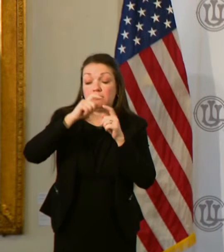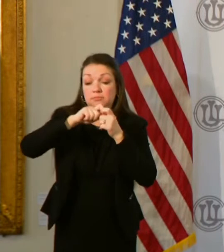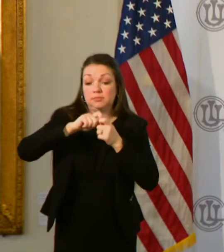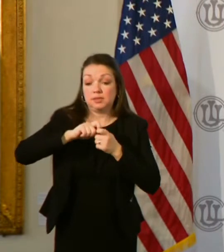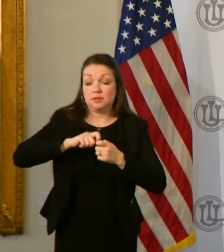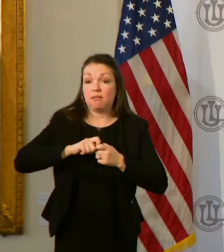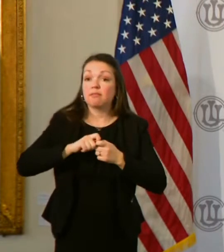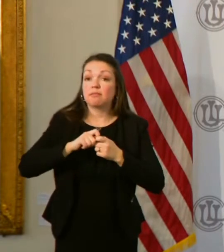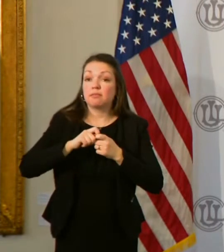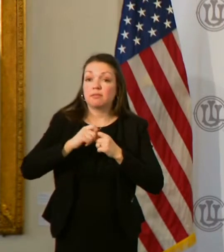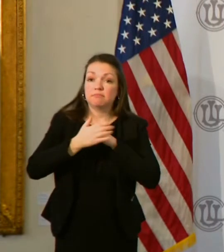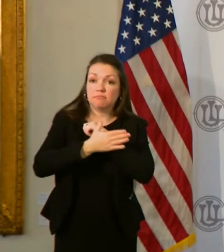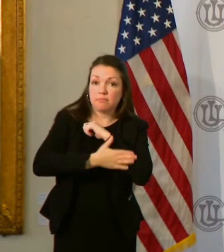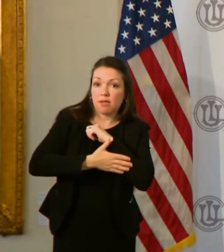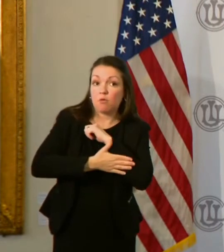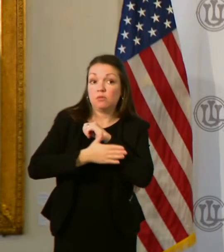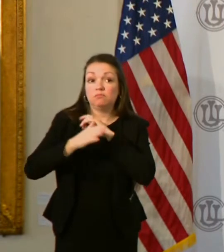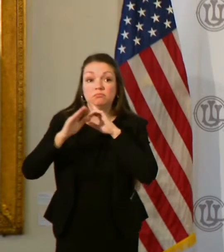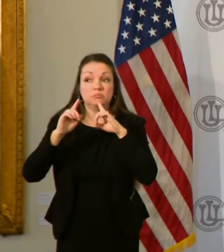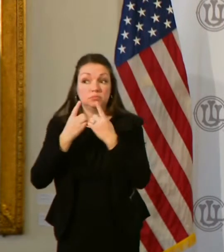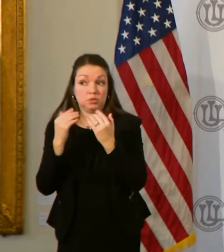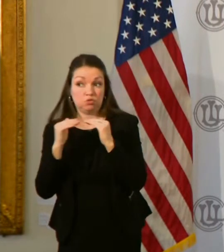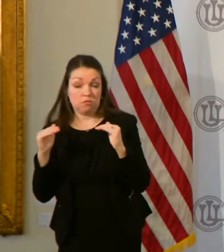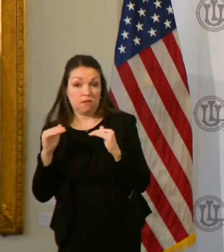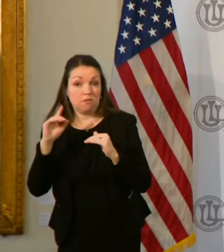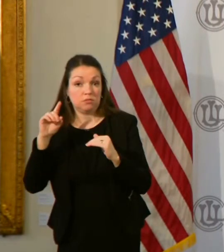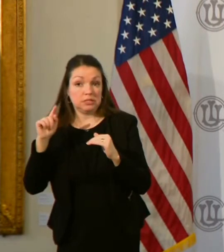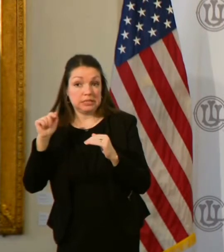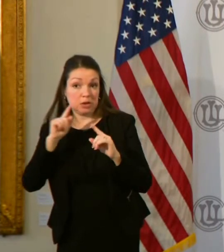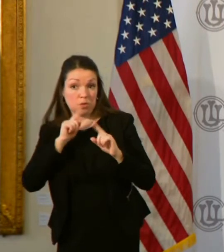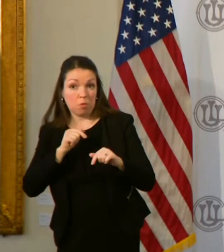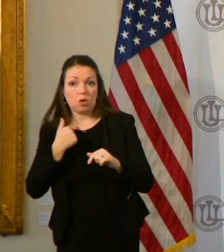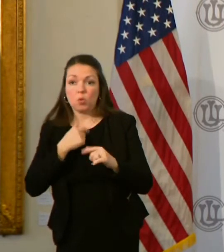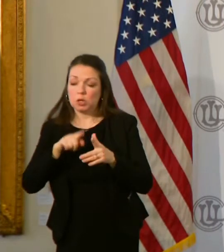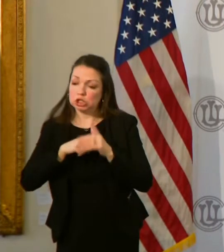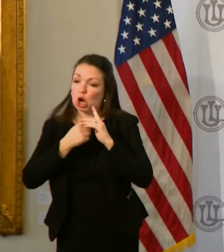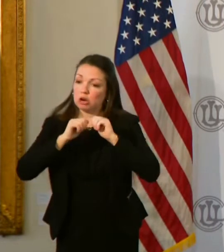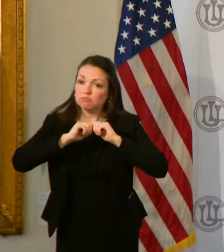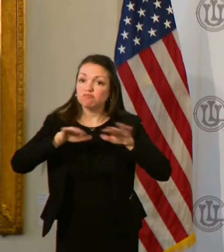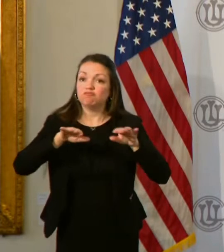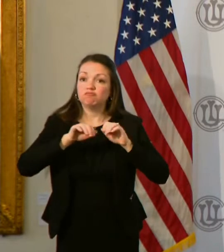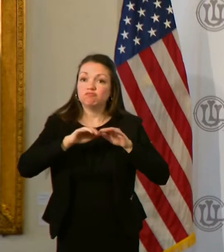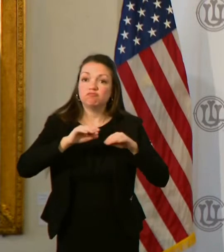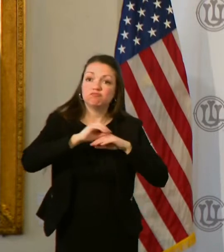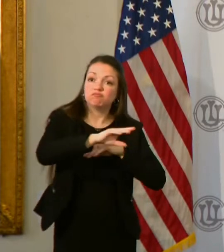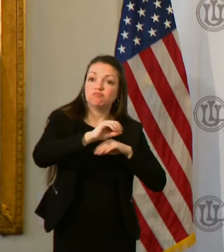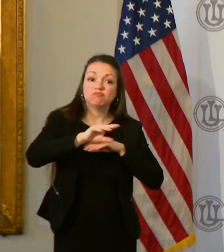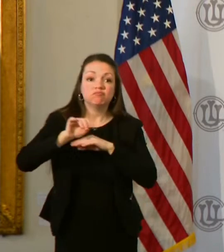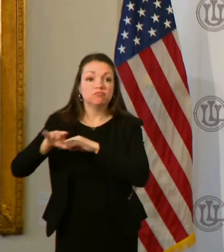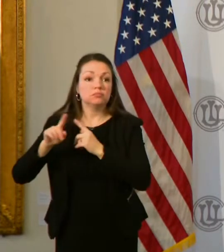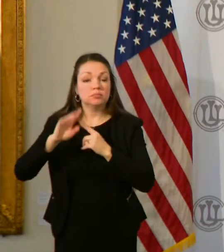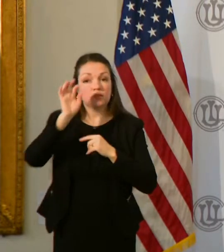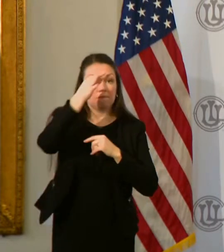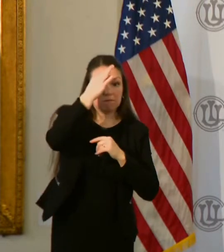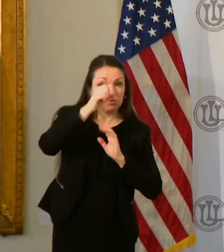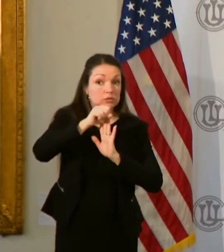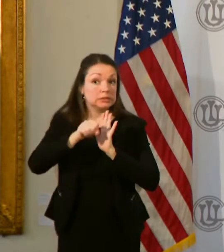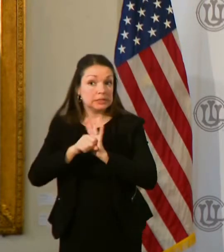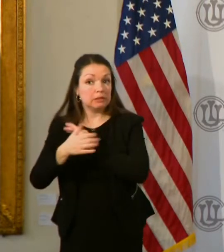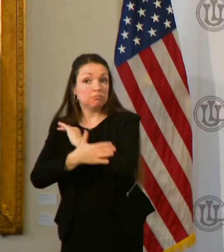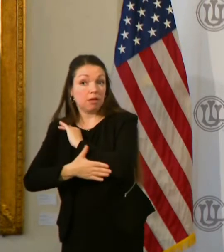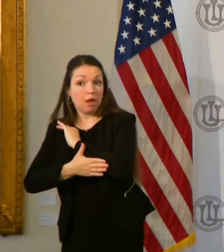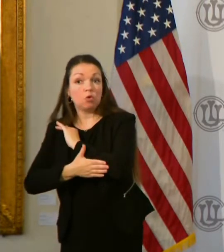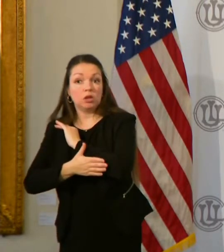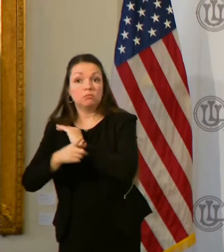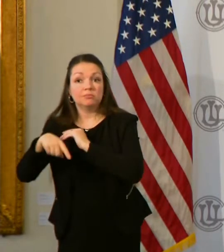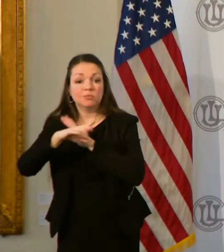detailed county and district level data reports to our federal, state, county, and city